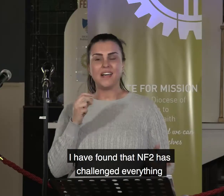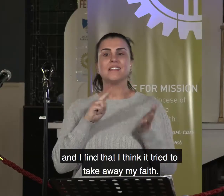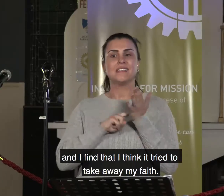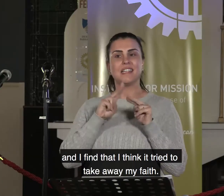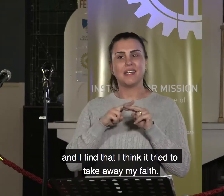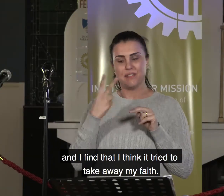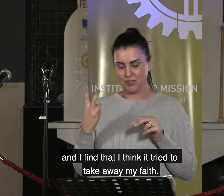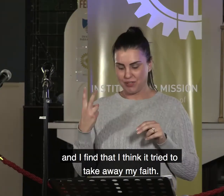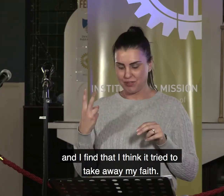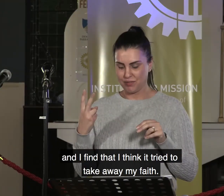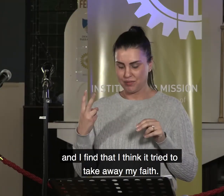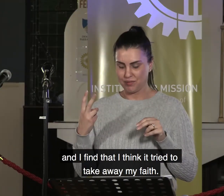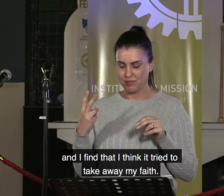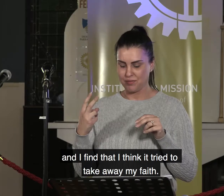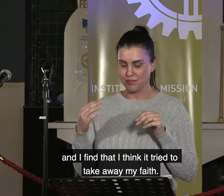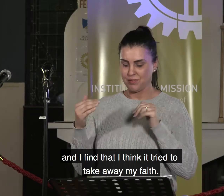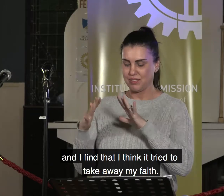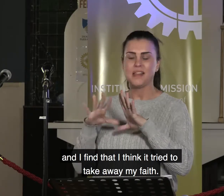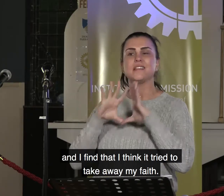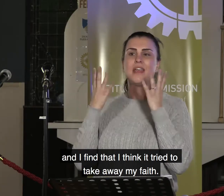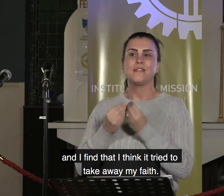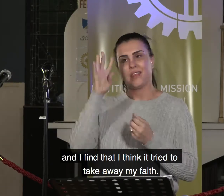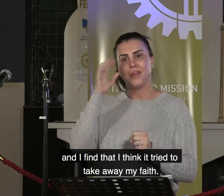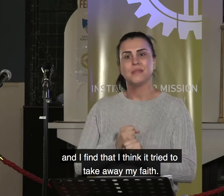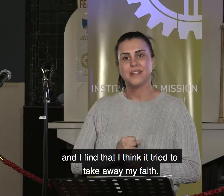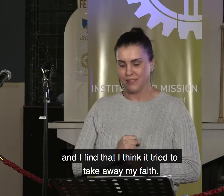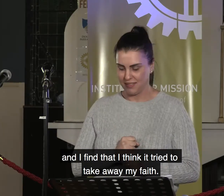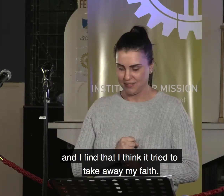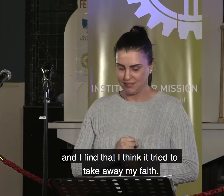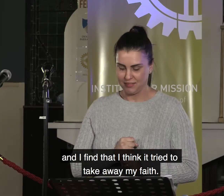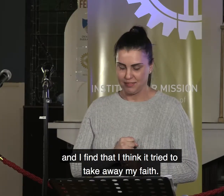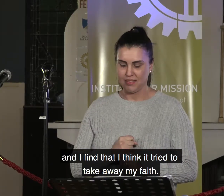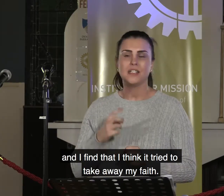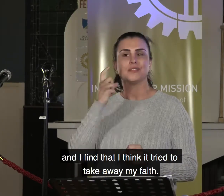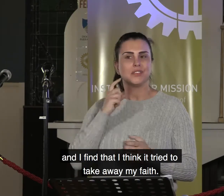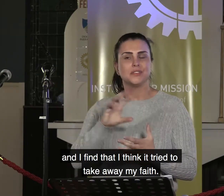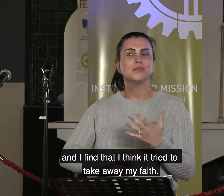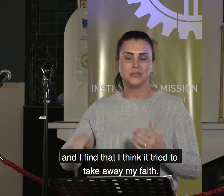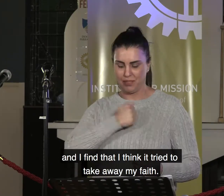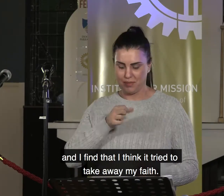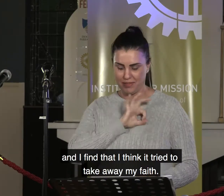And I find that I think it tried to take away my faith.